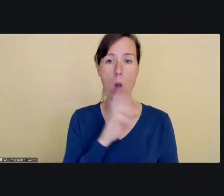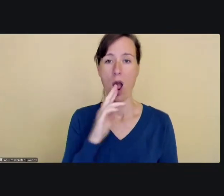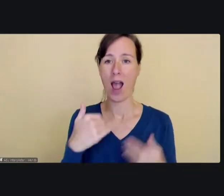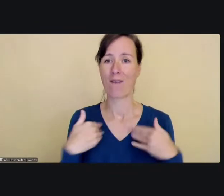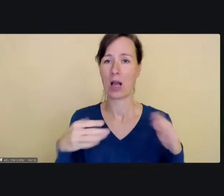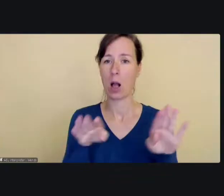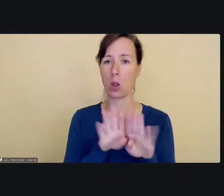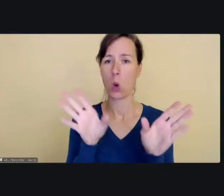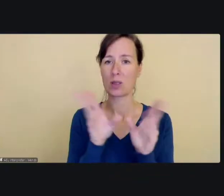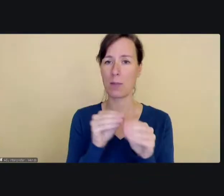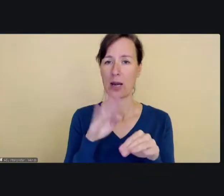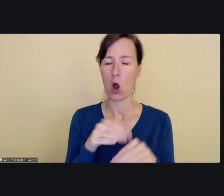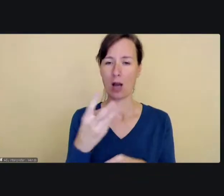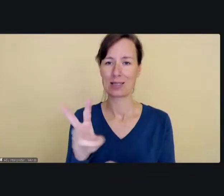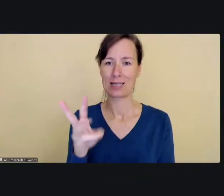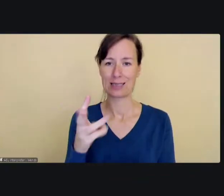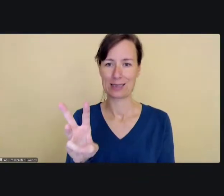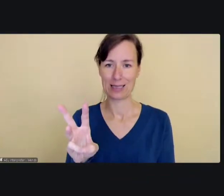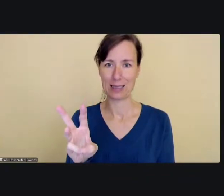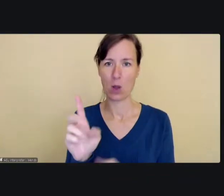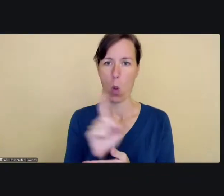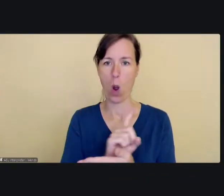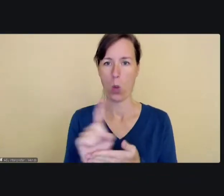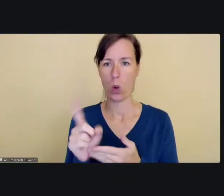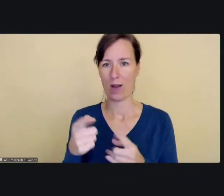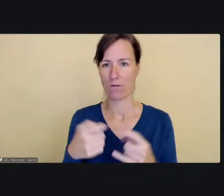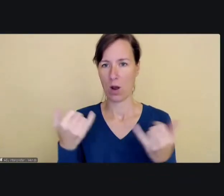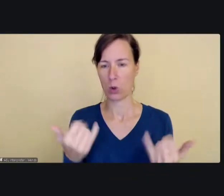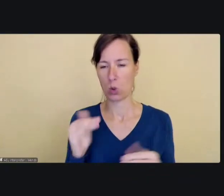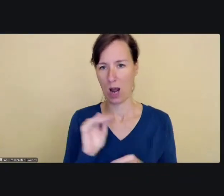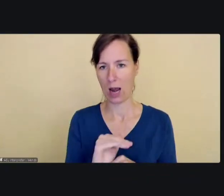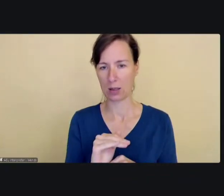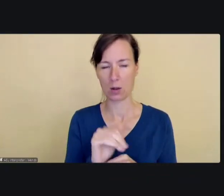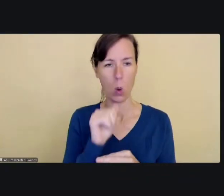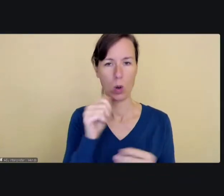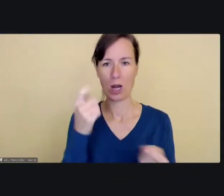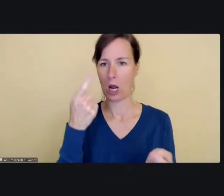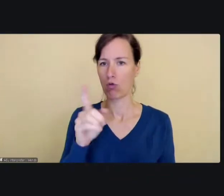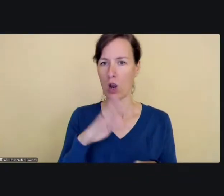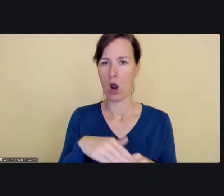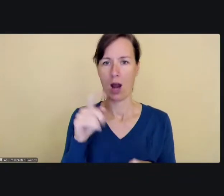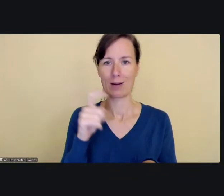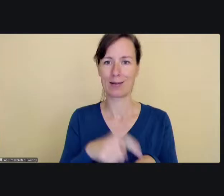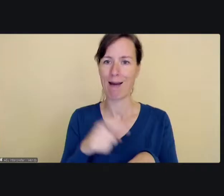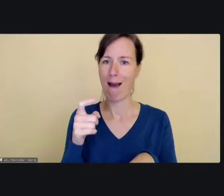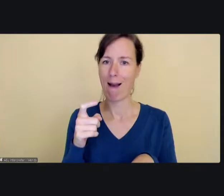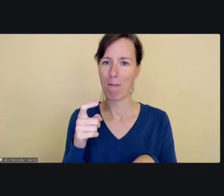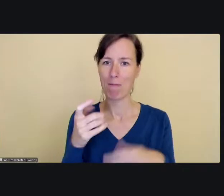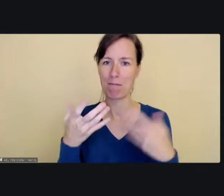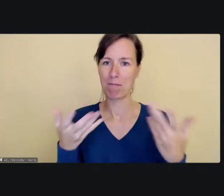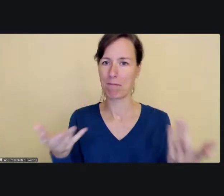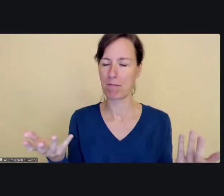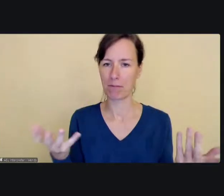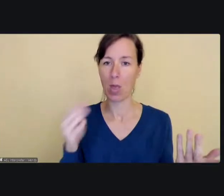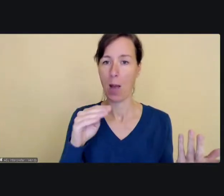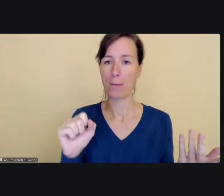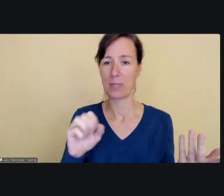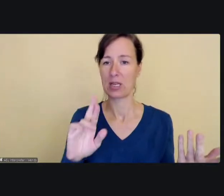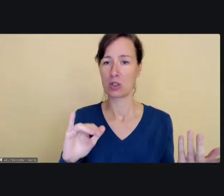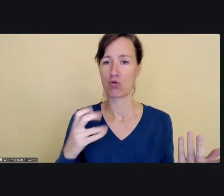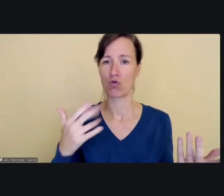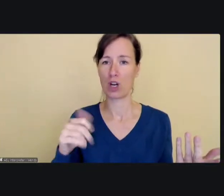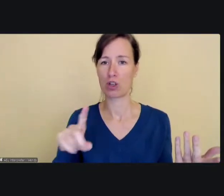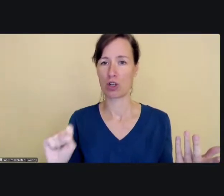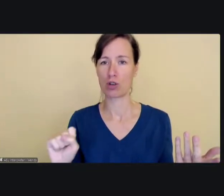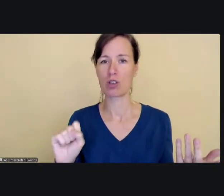a week from tonight. We did not agree on a time. Ms. Richards, the reasons that I wrote down to close